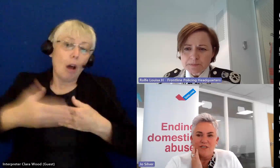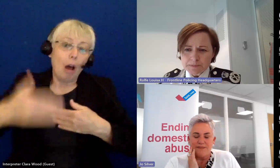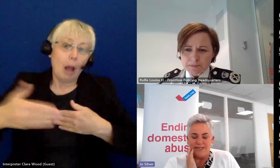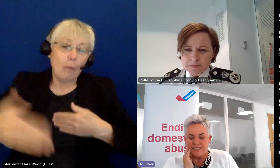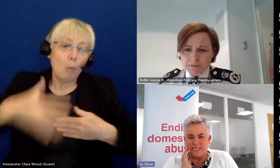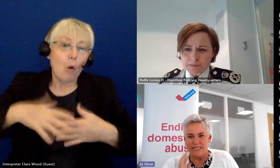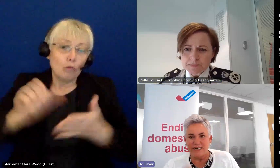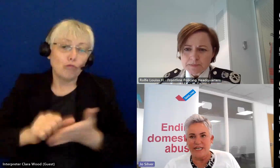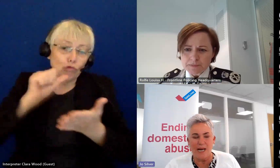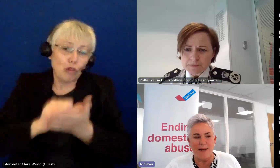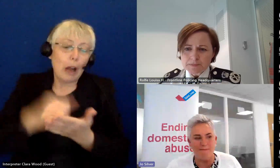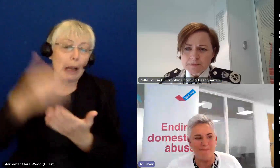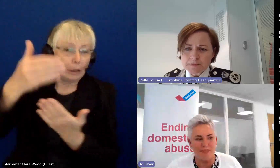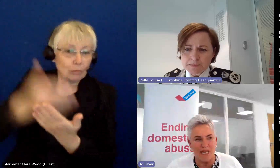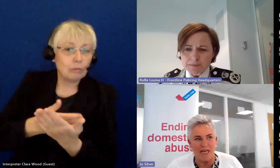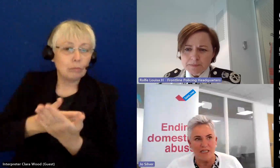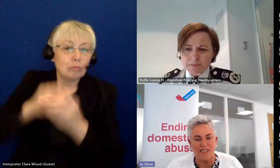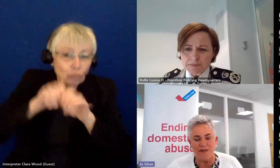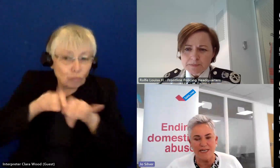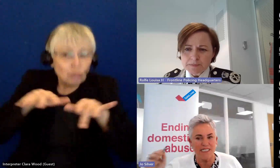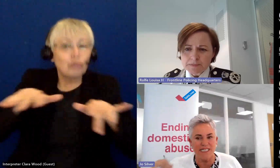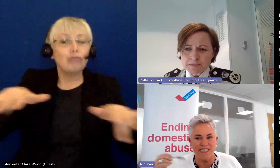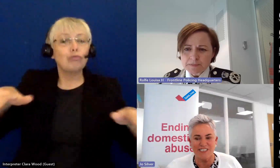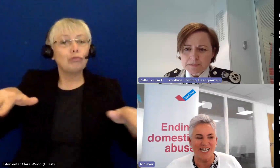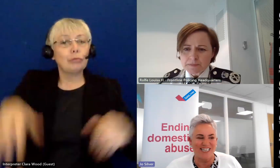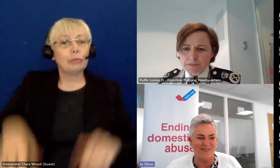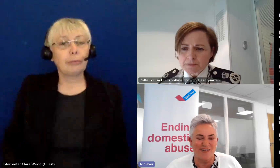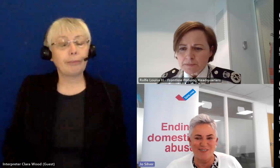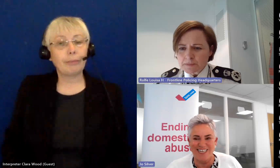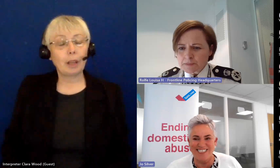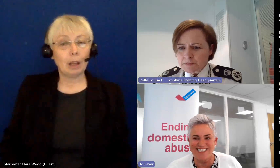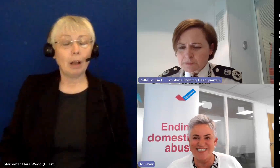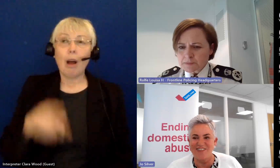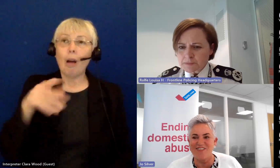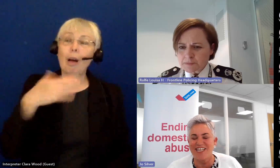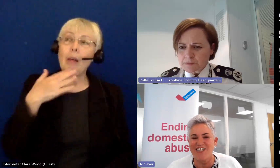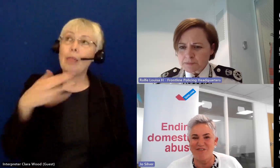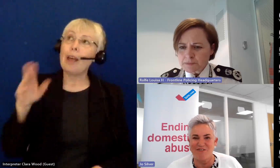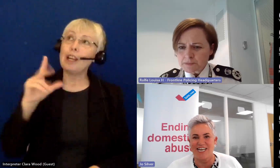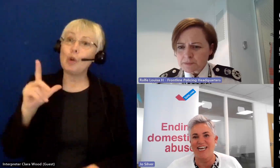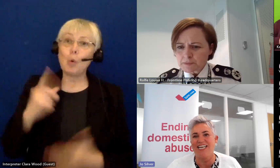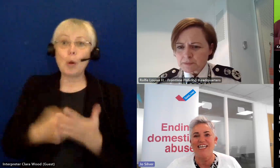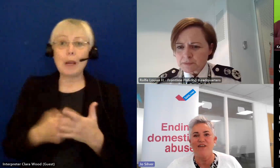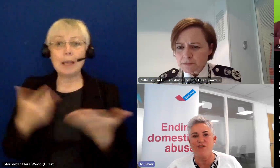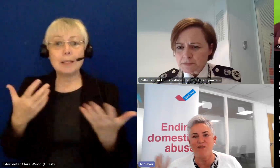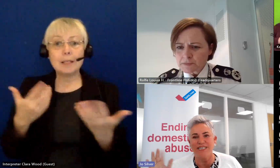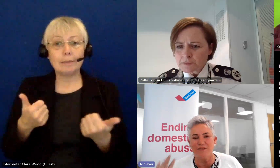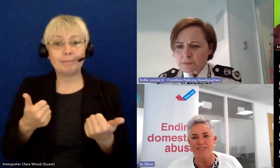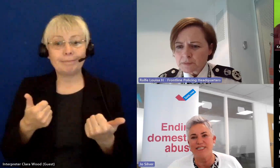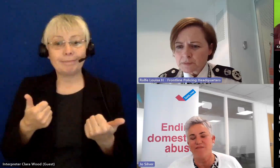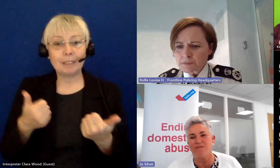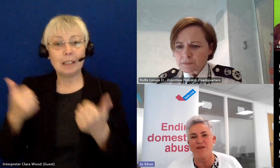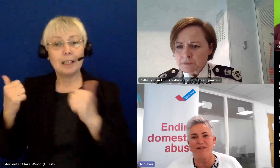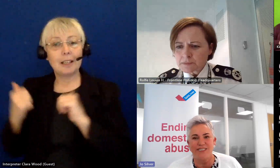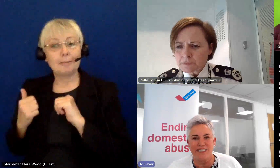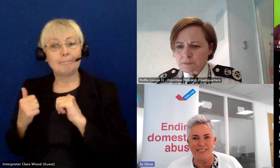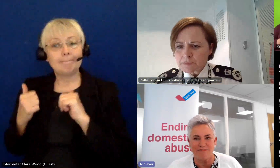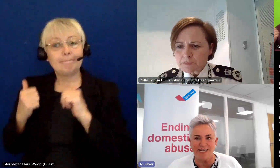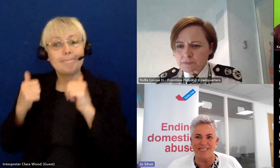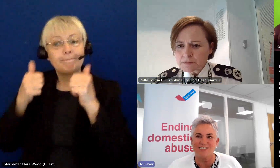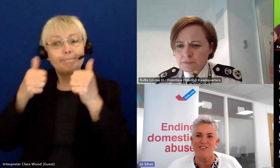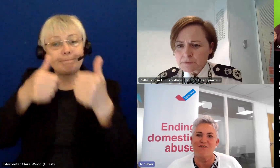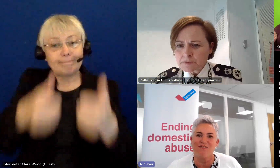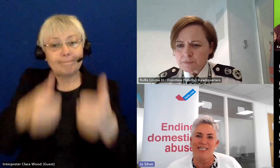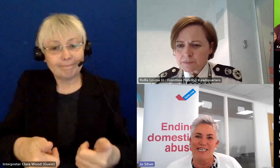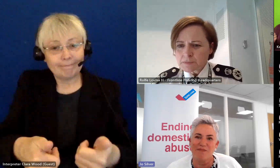Thank you, Louisa. So I can see the chat going crazy, so thank you for that. If you want to give us some emojis